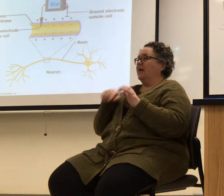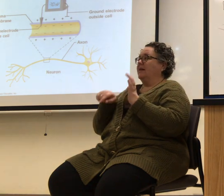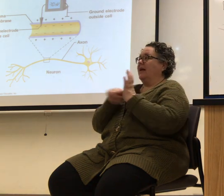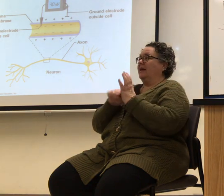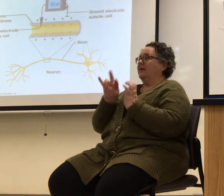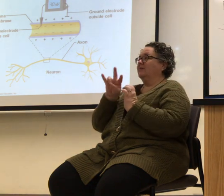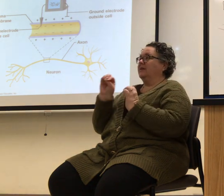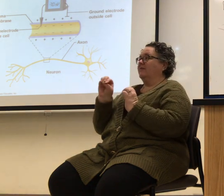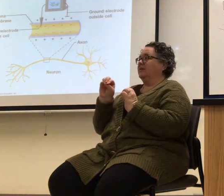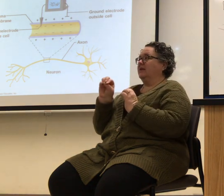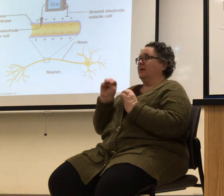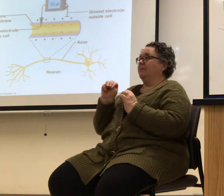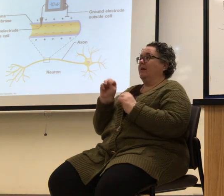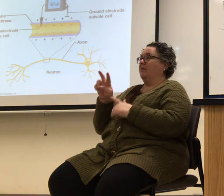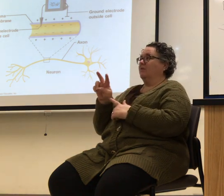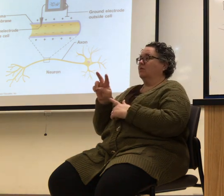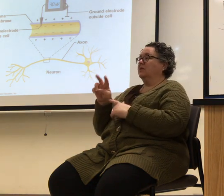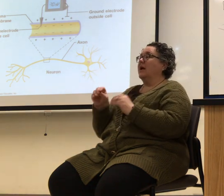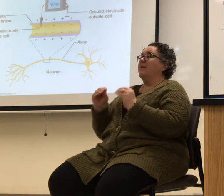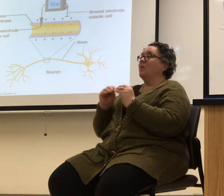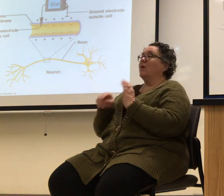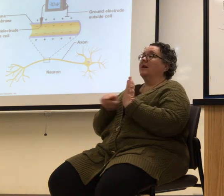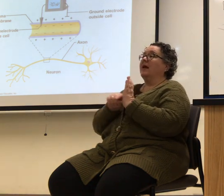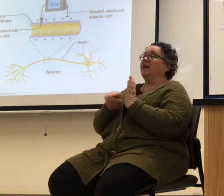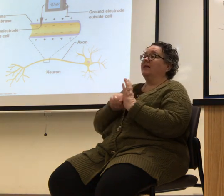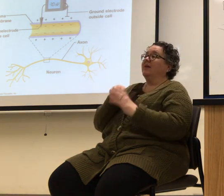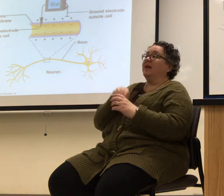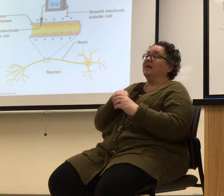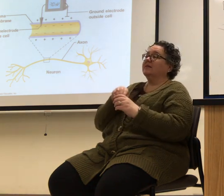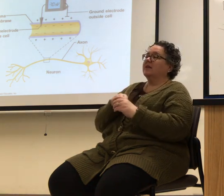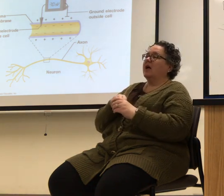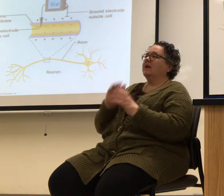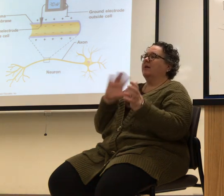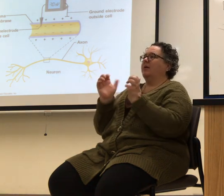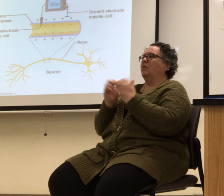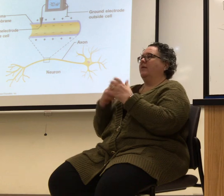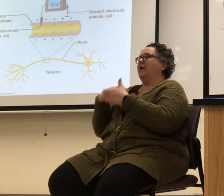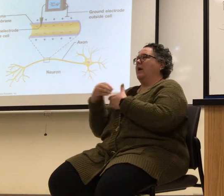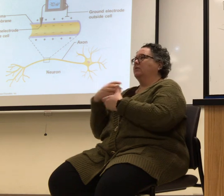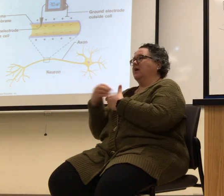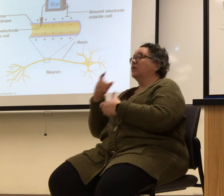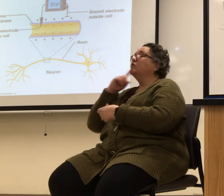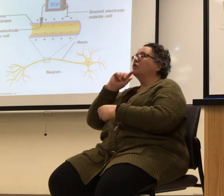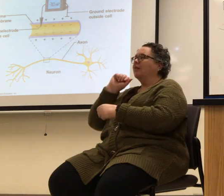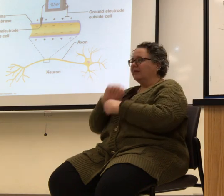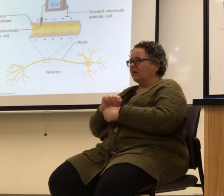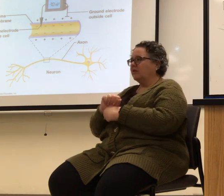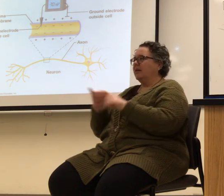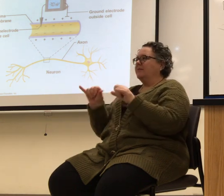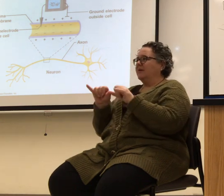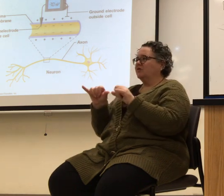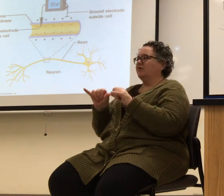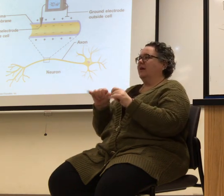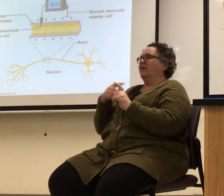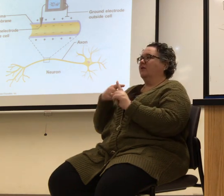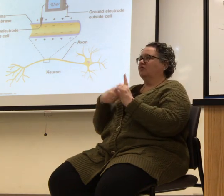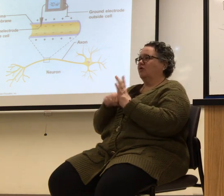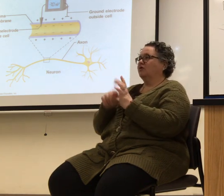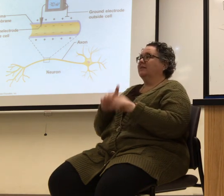millivolts is more negative on the inside compared to the outside. I mean, you're literally just measuring the charge